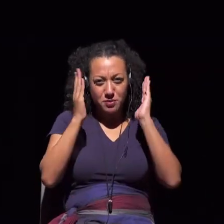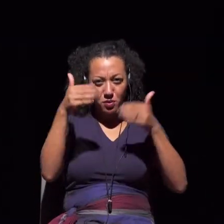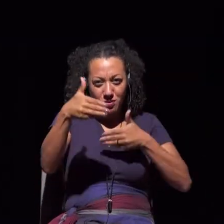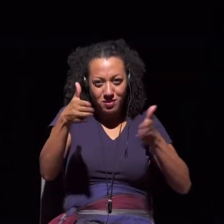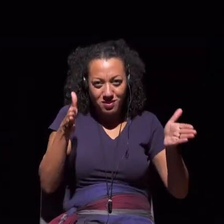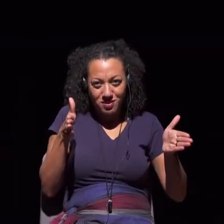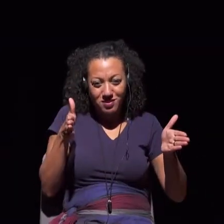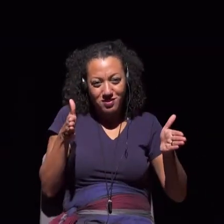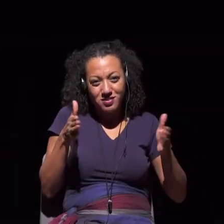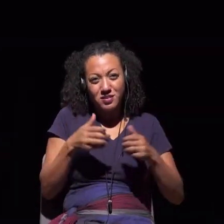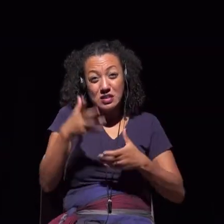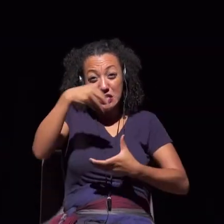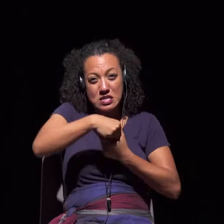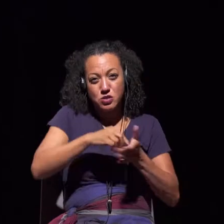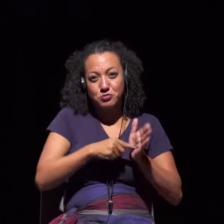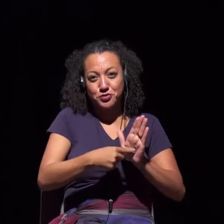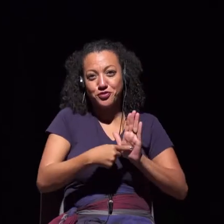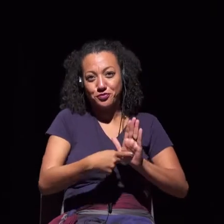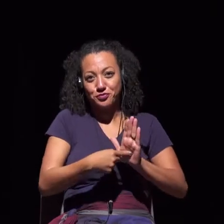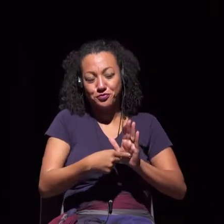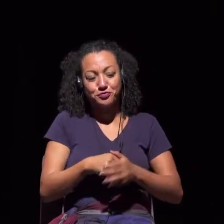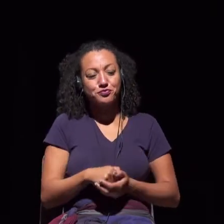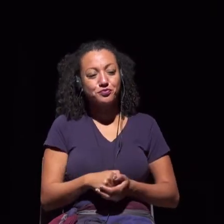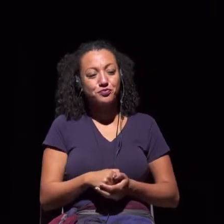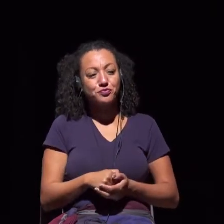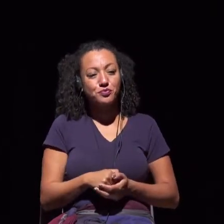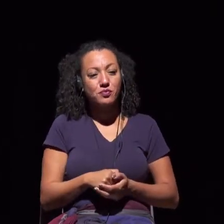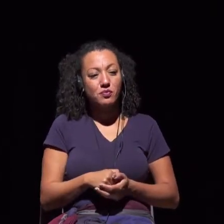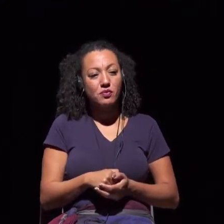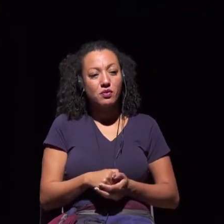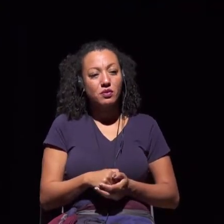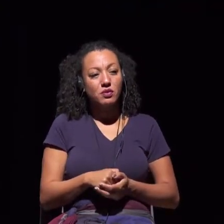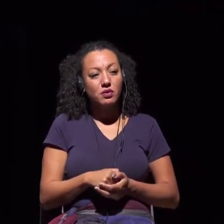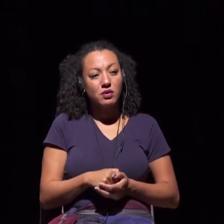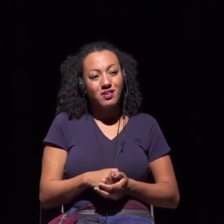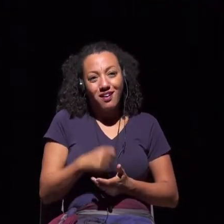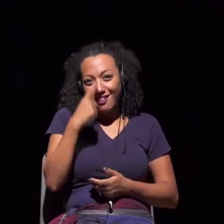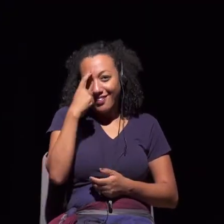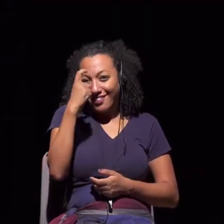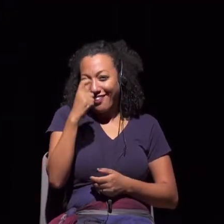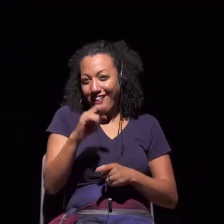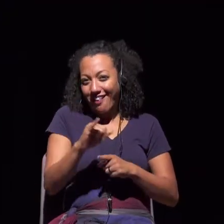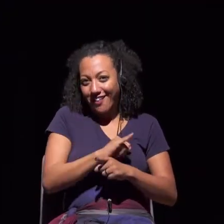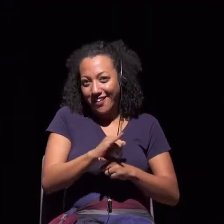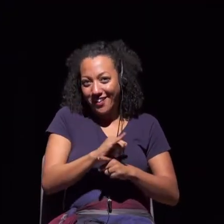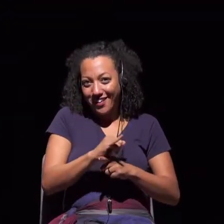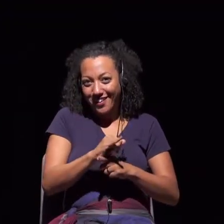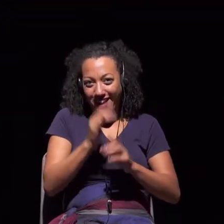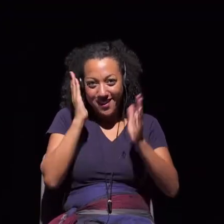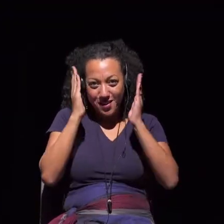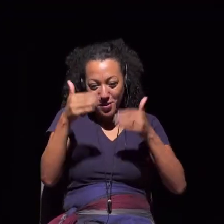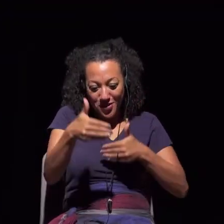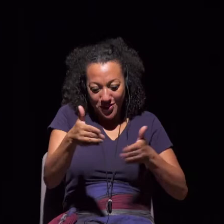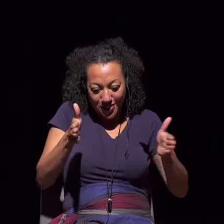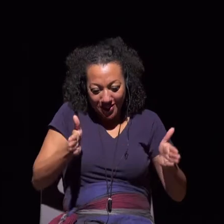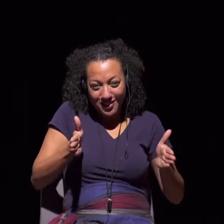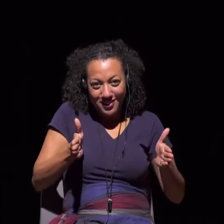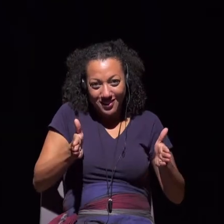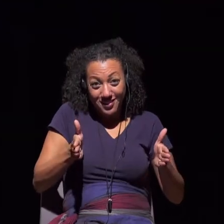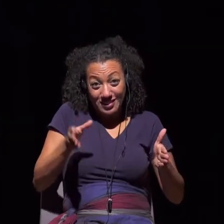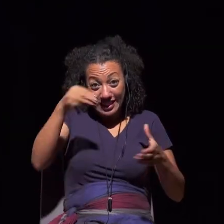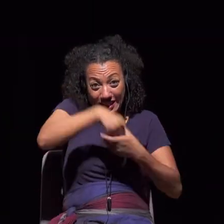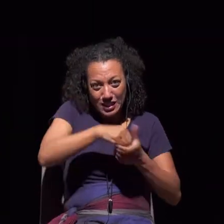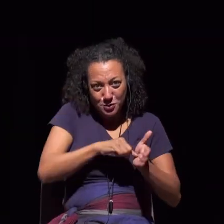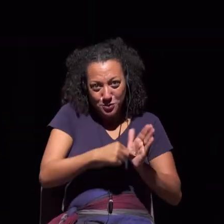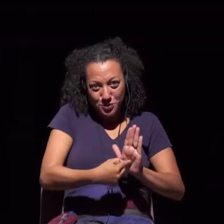And the idea of containers came about because I was trying to imagine, you know, a society that